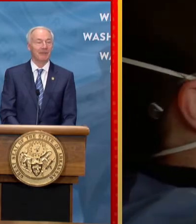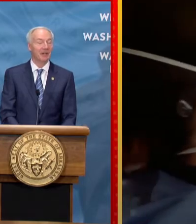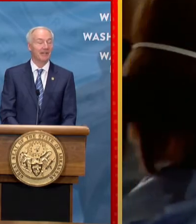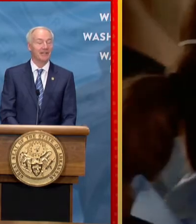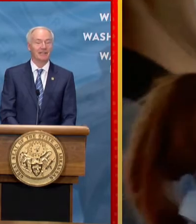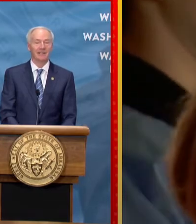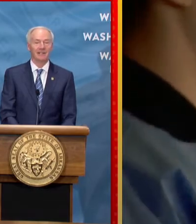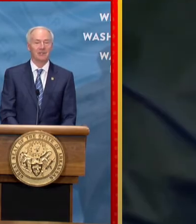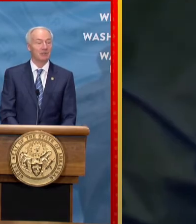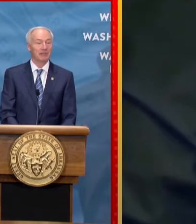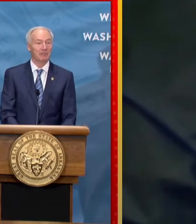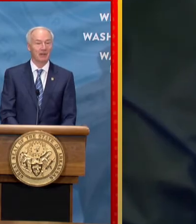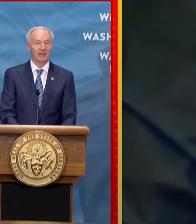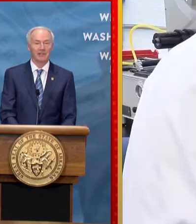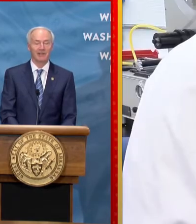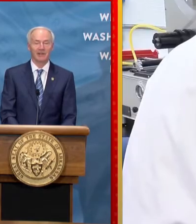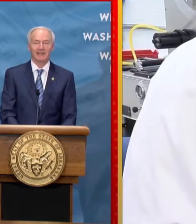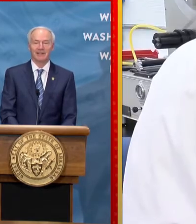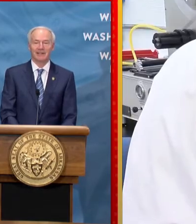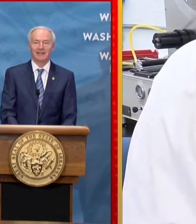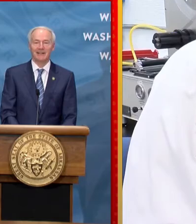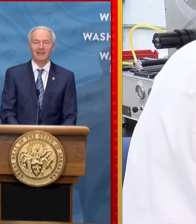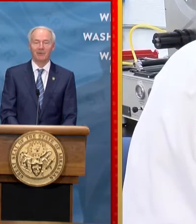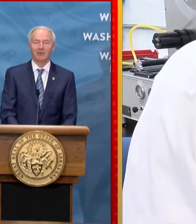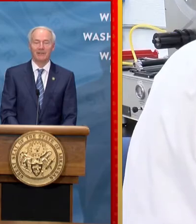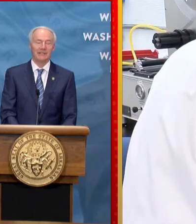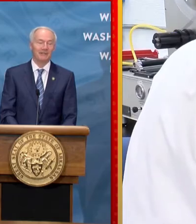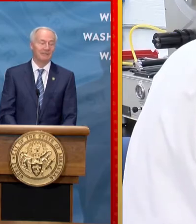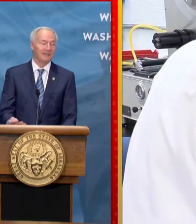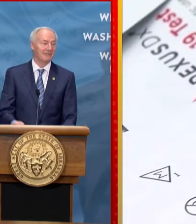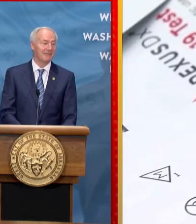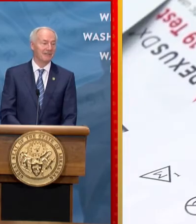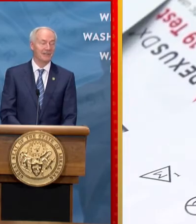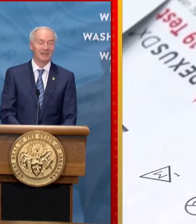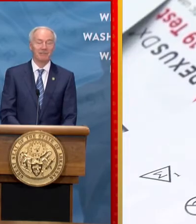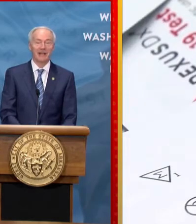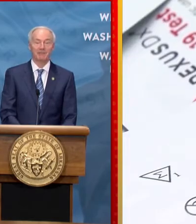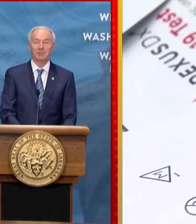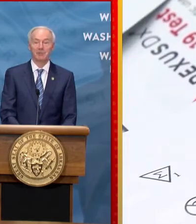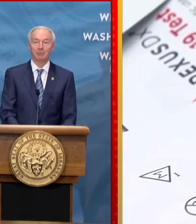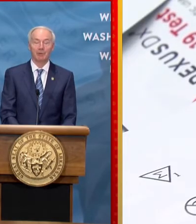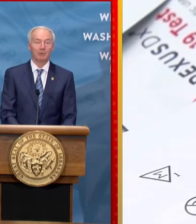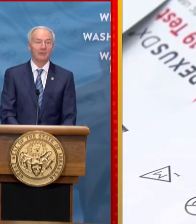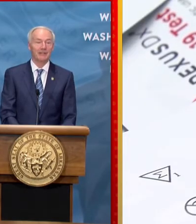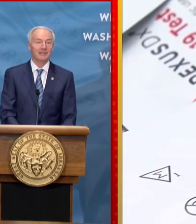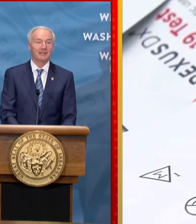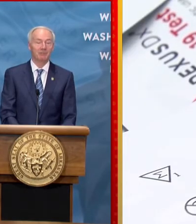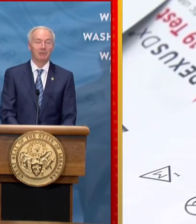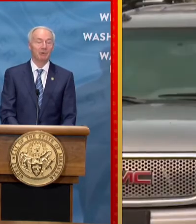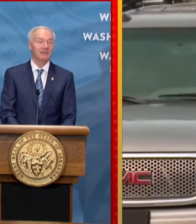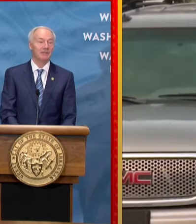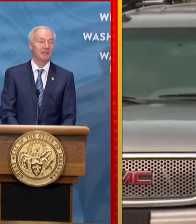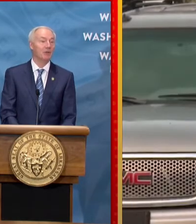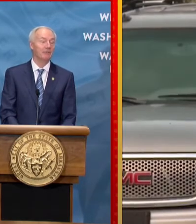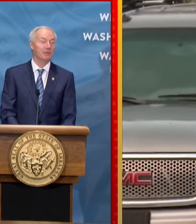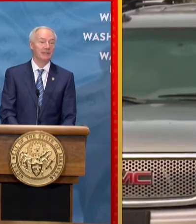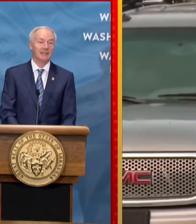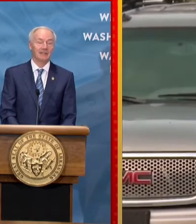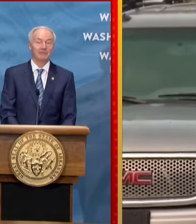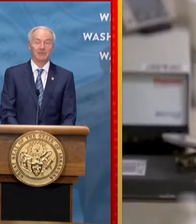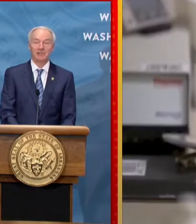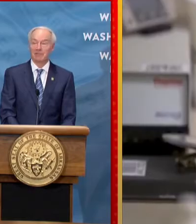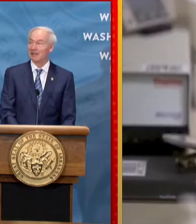a variant shows up in Arkansas, or if there is an impact from the Super Bowl that we won't even know